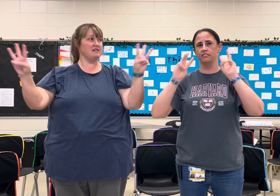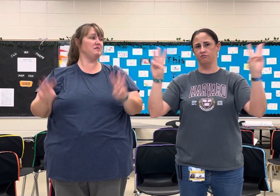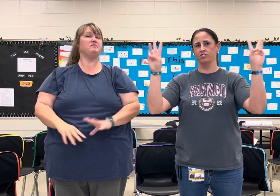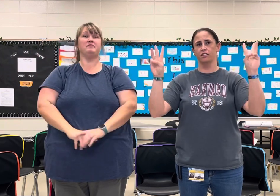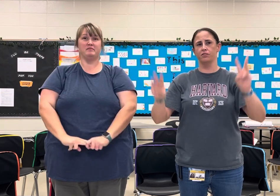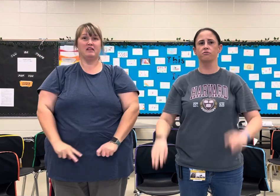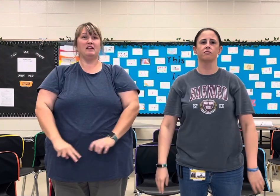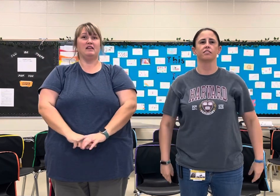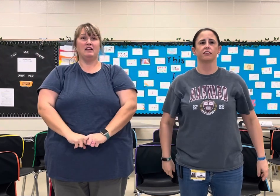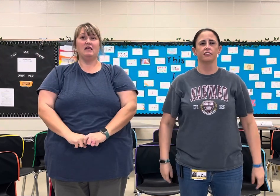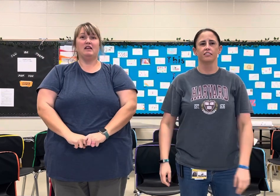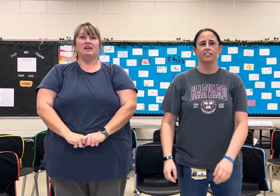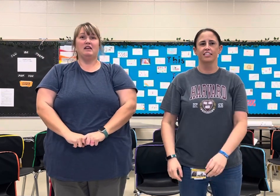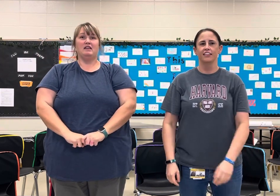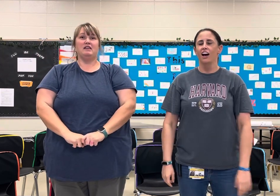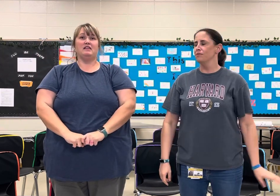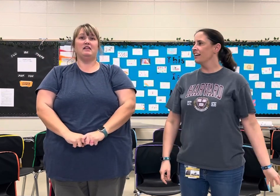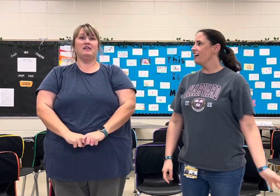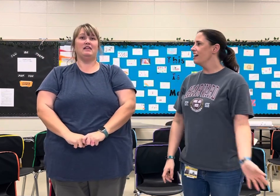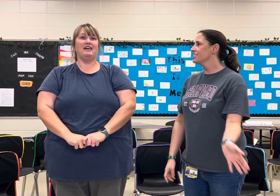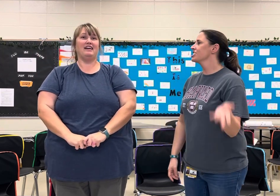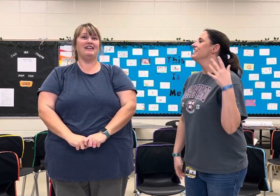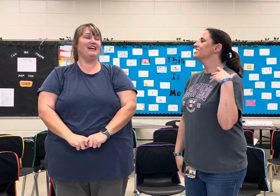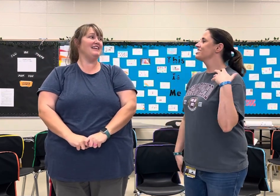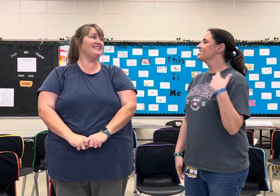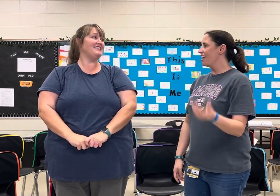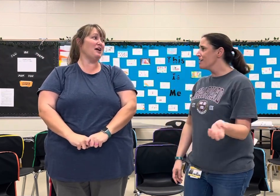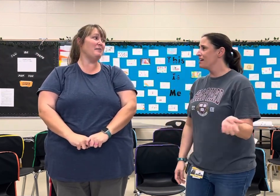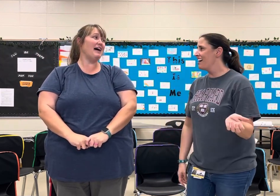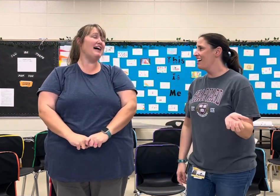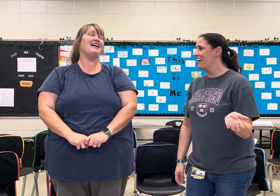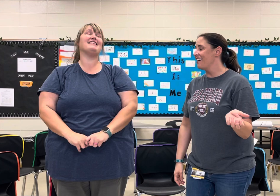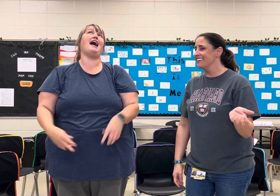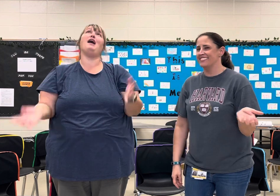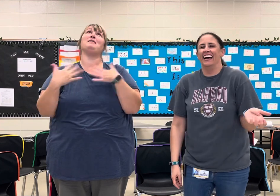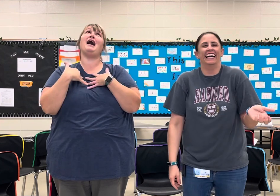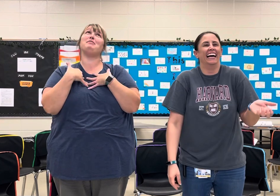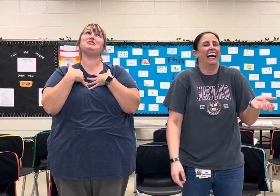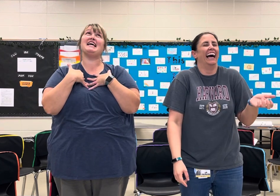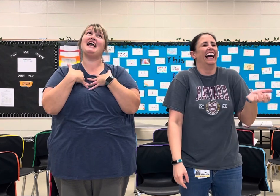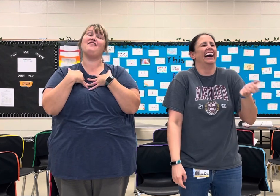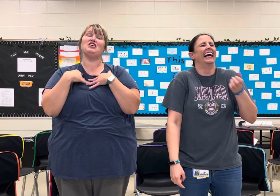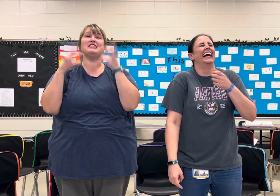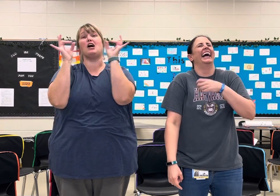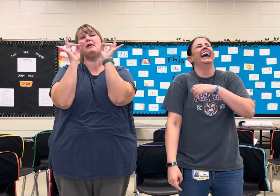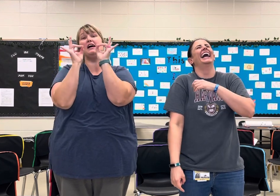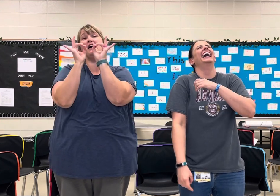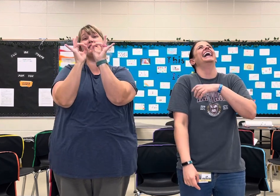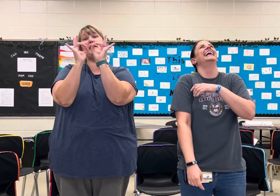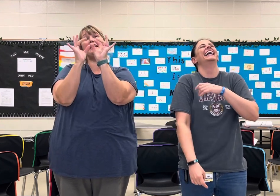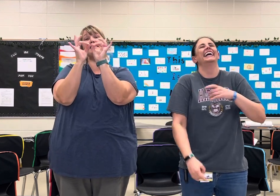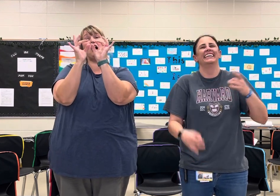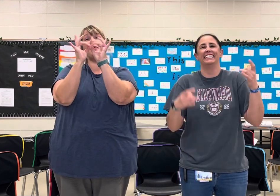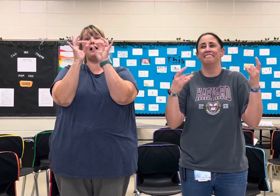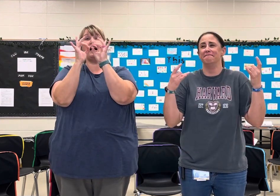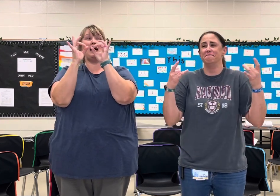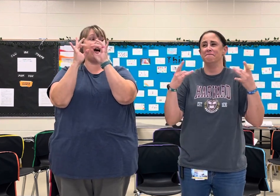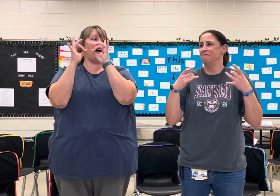just W's. Oh my gosh, Starbucks! I'm not pushing up for Starbucks, but